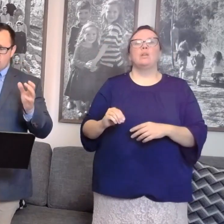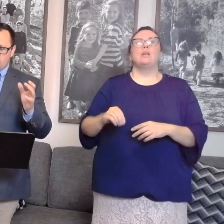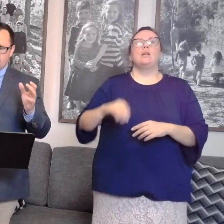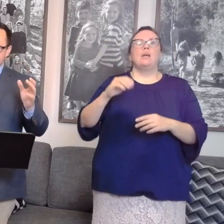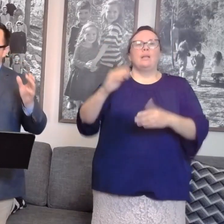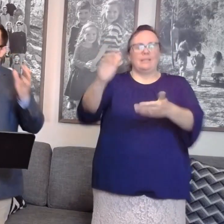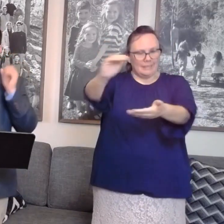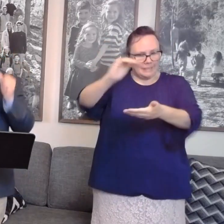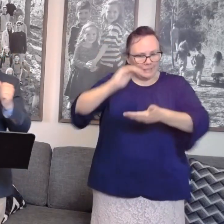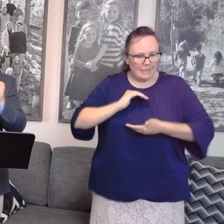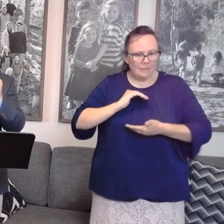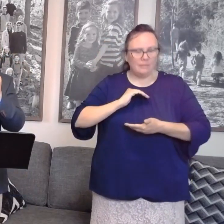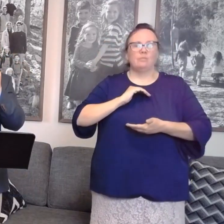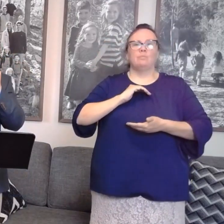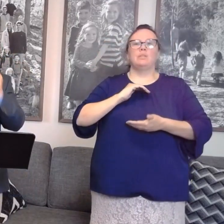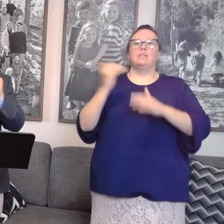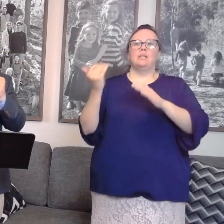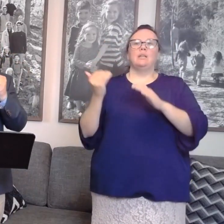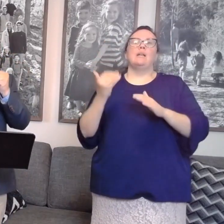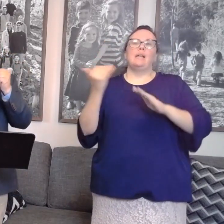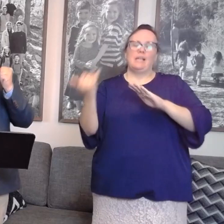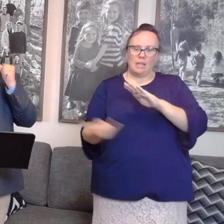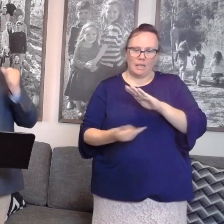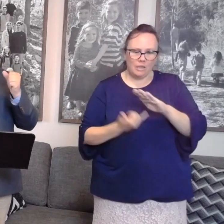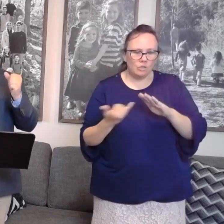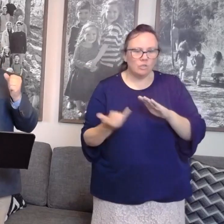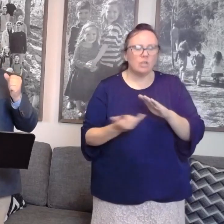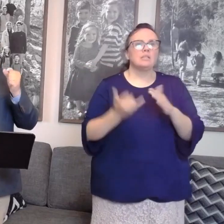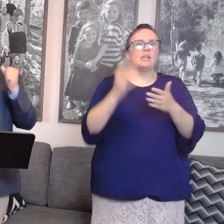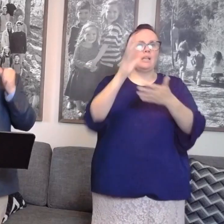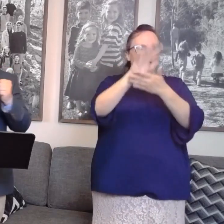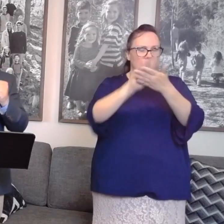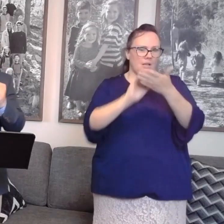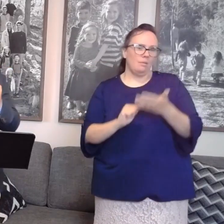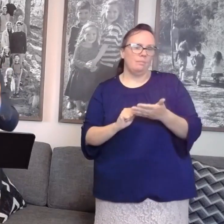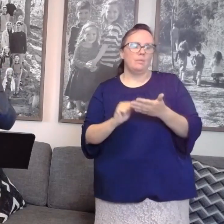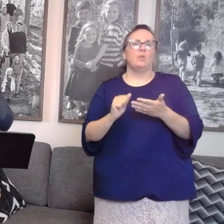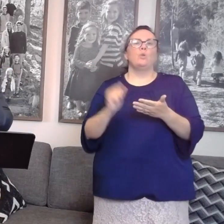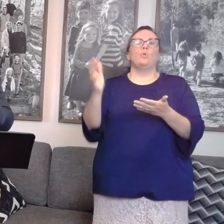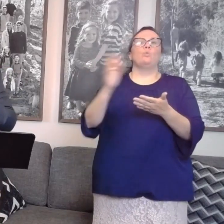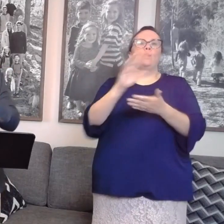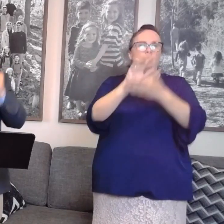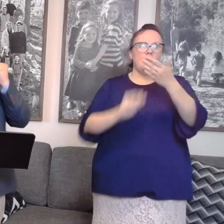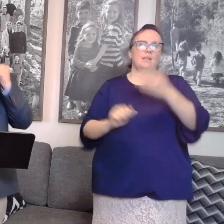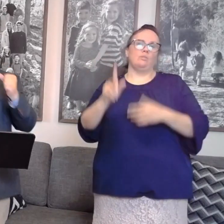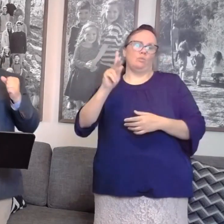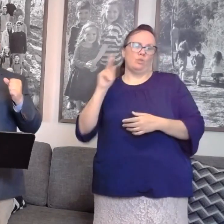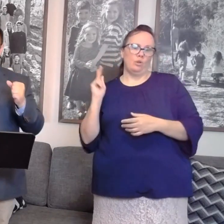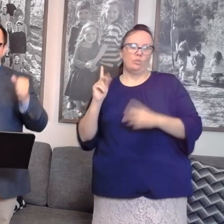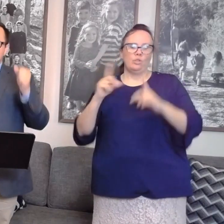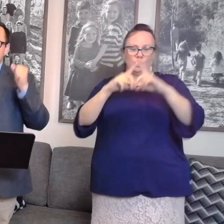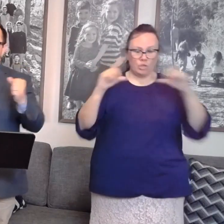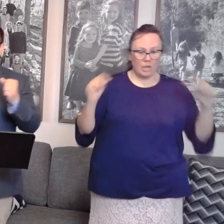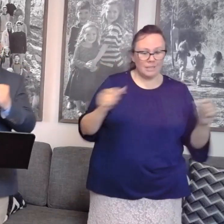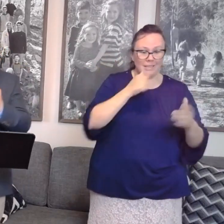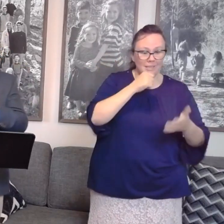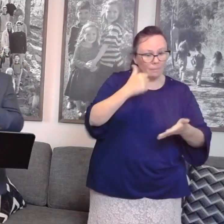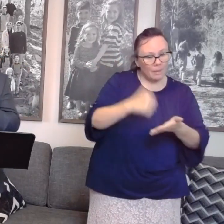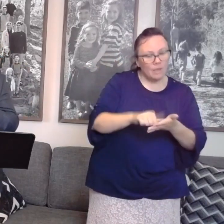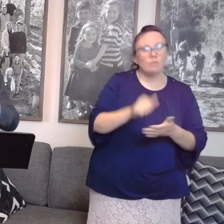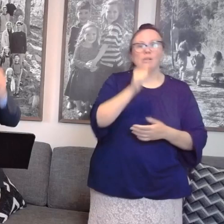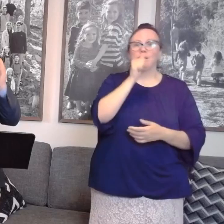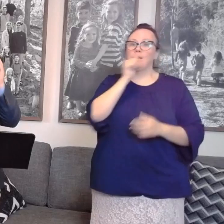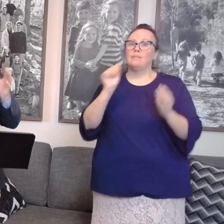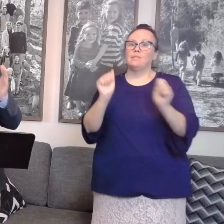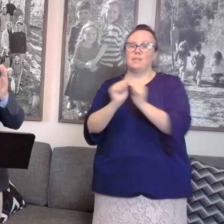and settlements, estates and inheritances, interest and income, rebates and returns, checks in the